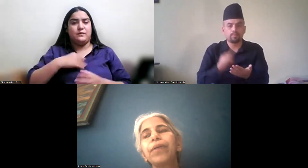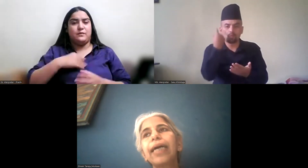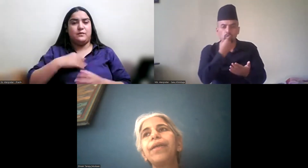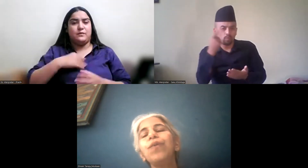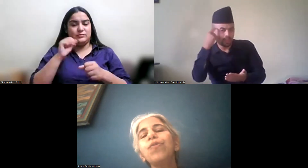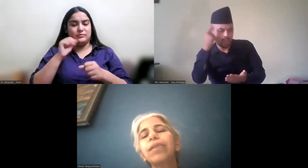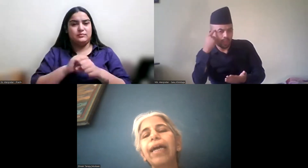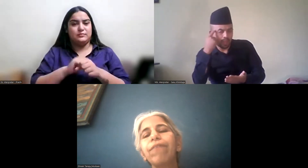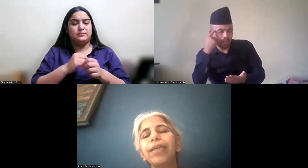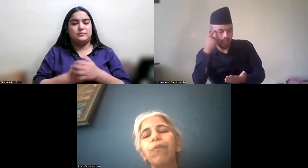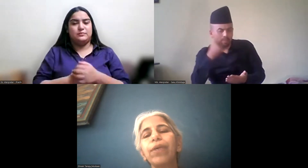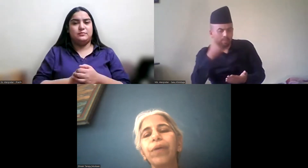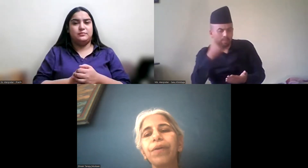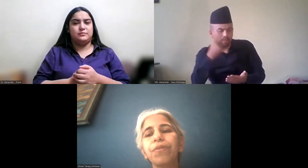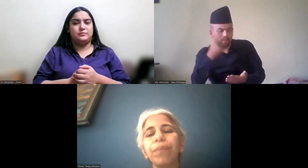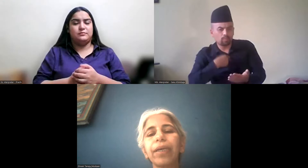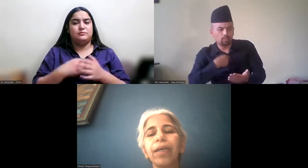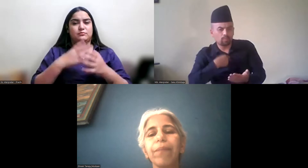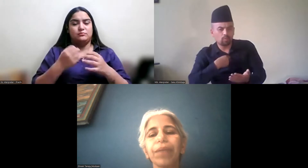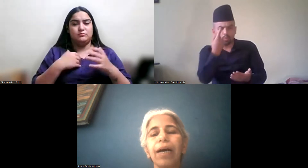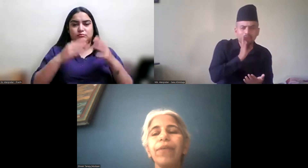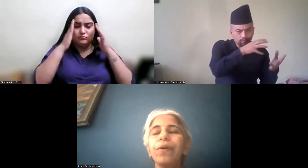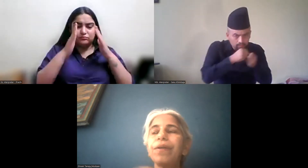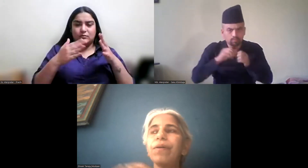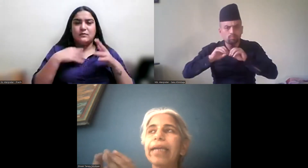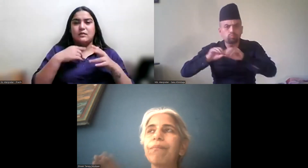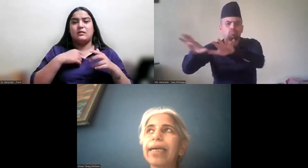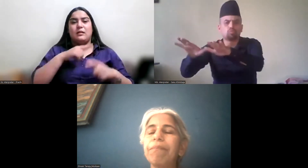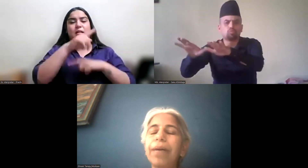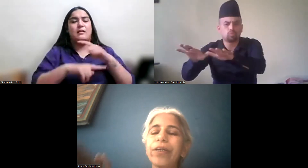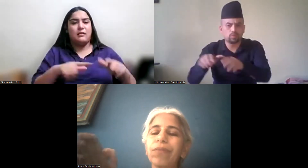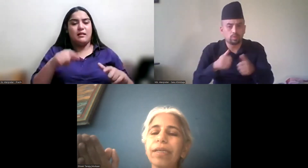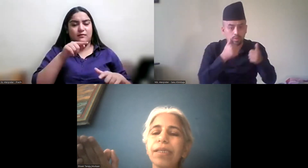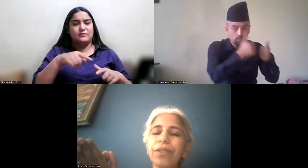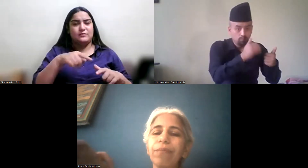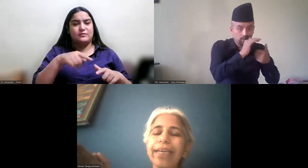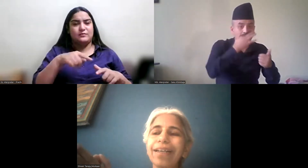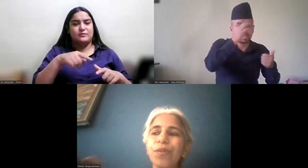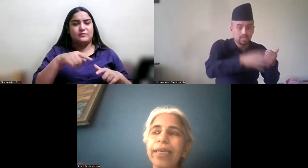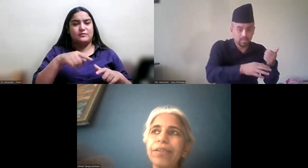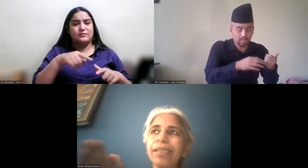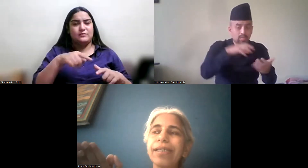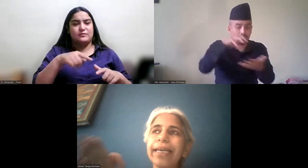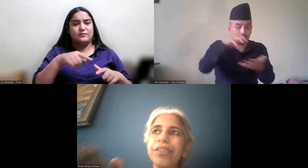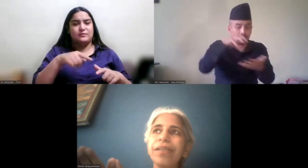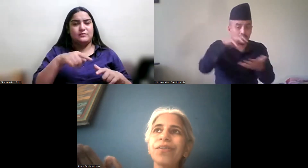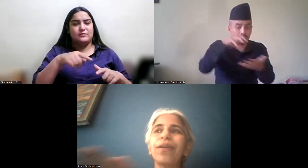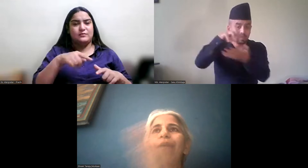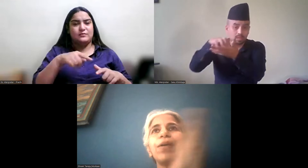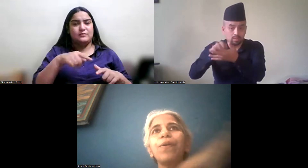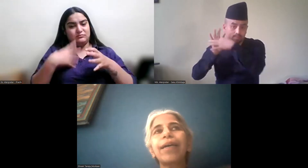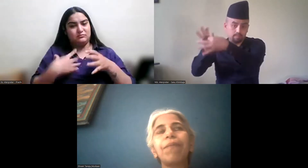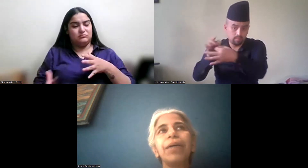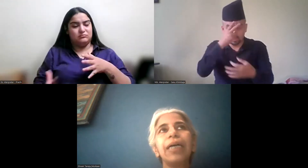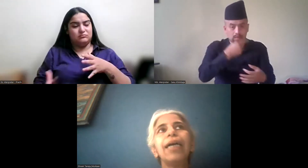to carry, whose language are we going to speak? Are we going to become part of the decision makers agents, or are we